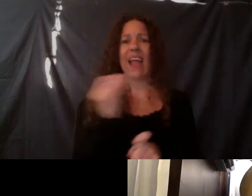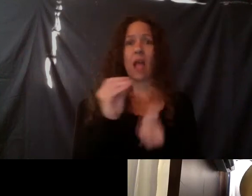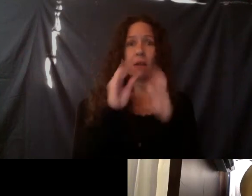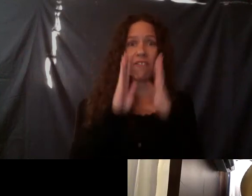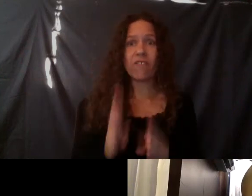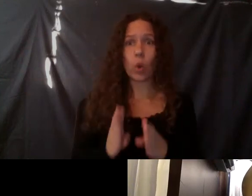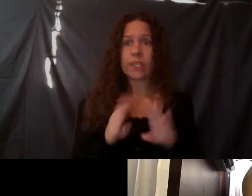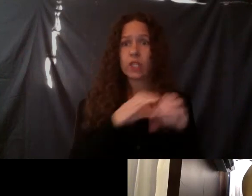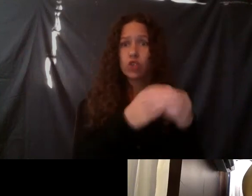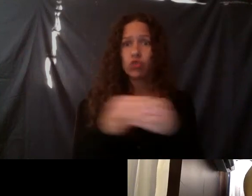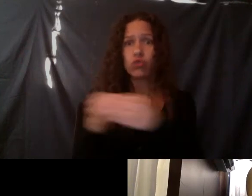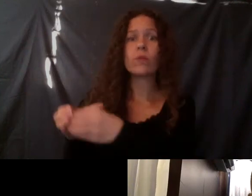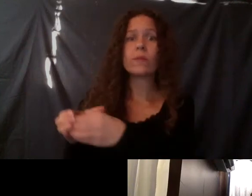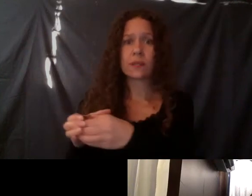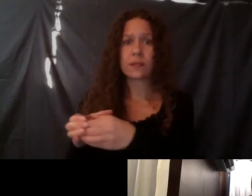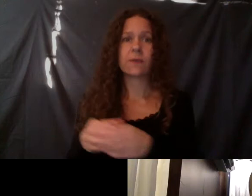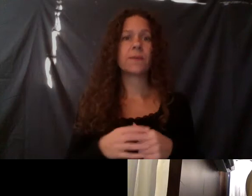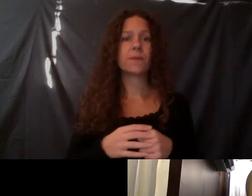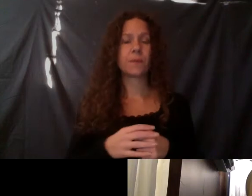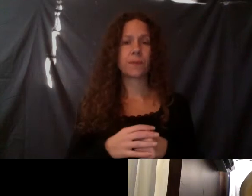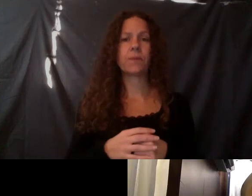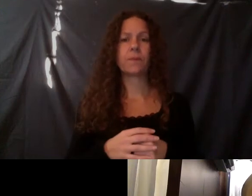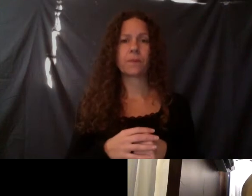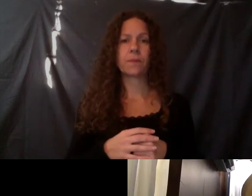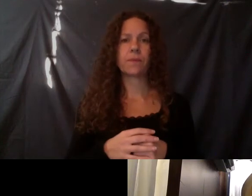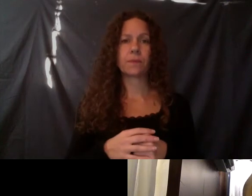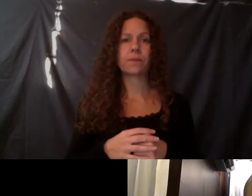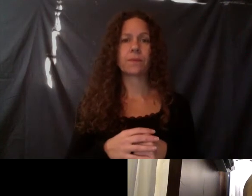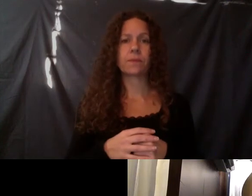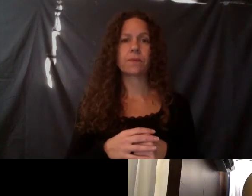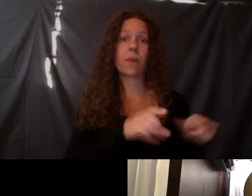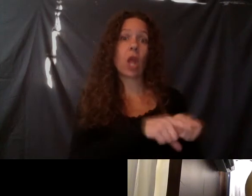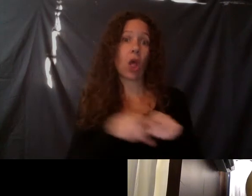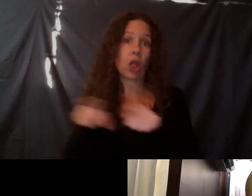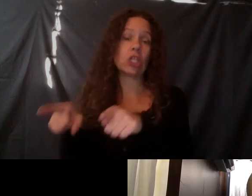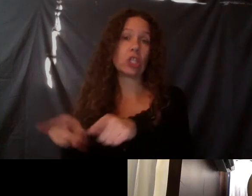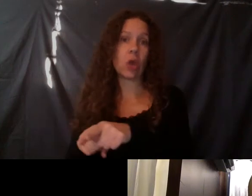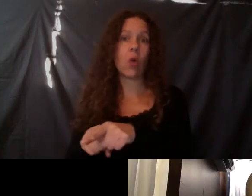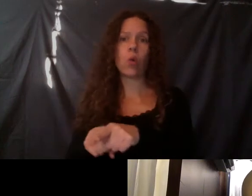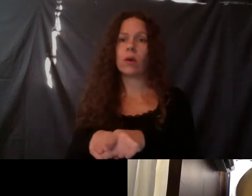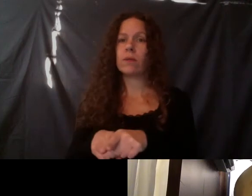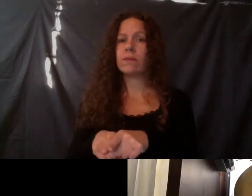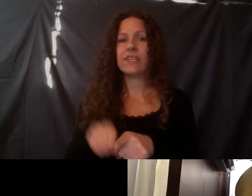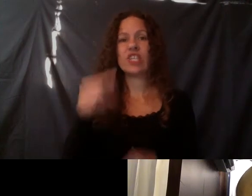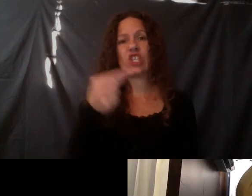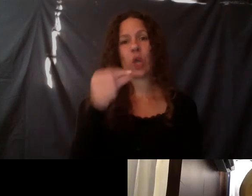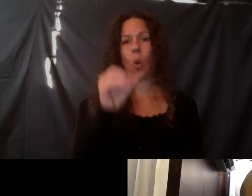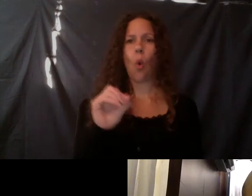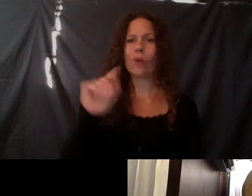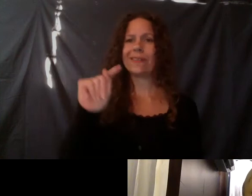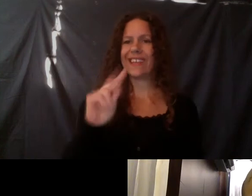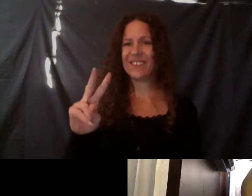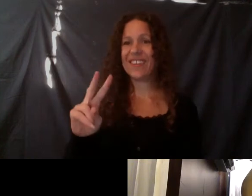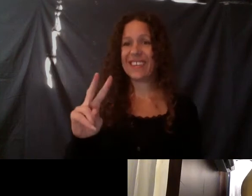disinformation efforts. Next slide. And we created inspiring GOTV rallies geared